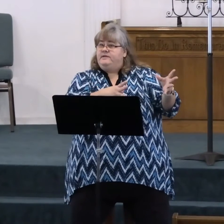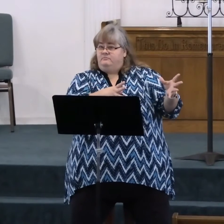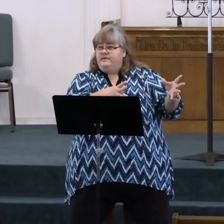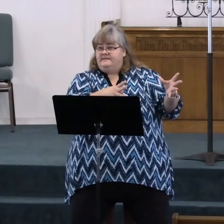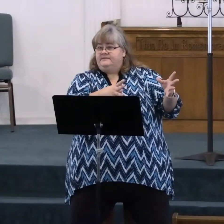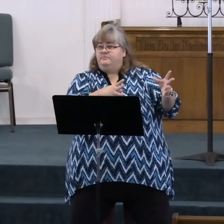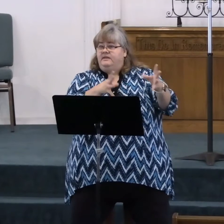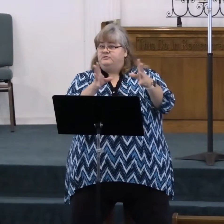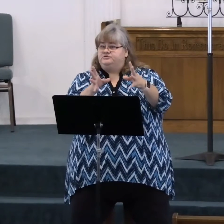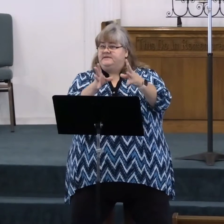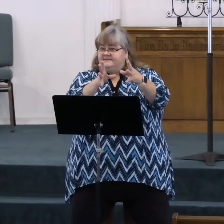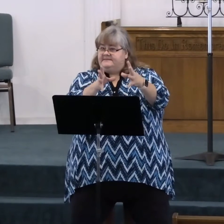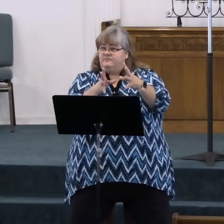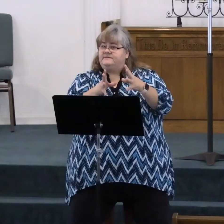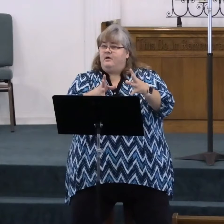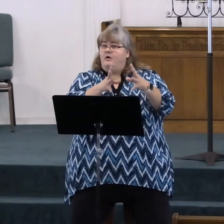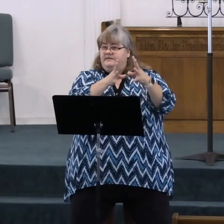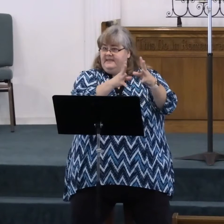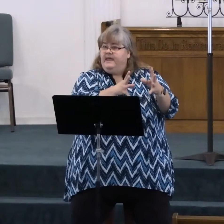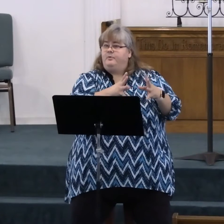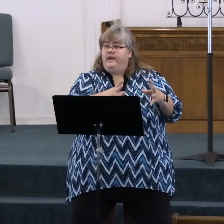we assumed that it was Jesus that was talking to Abraham.